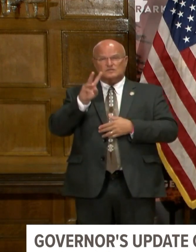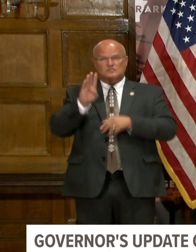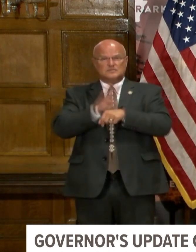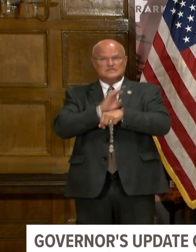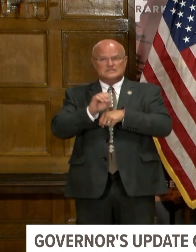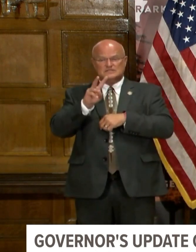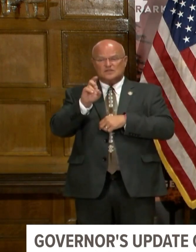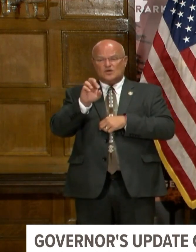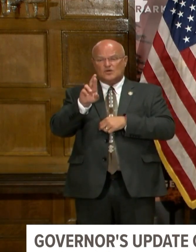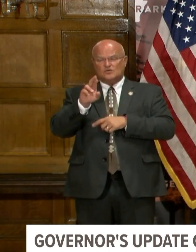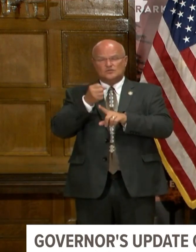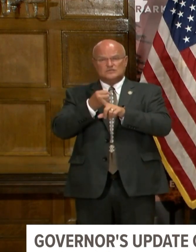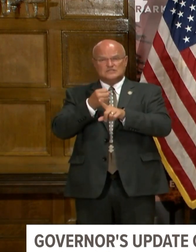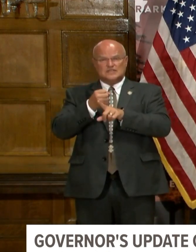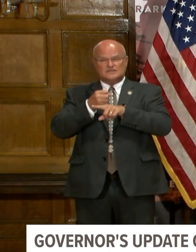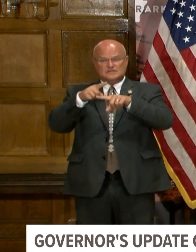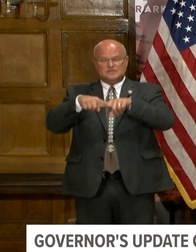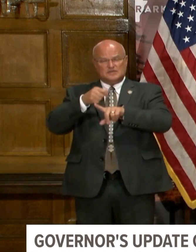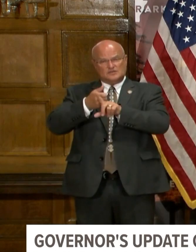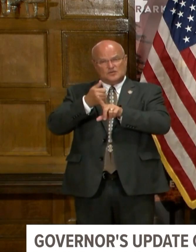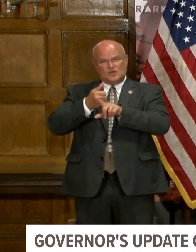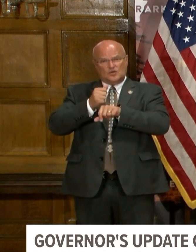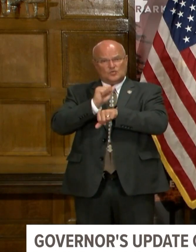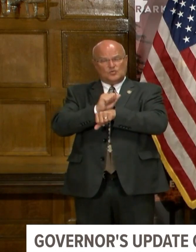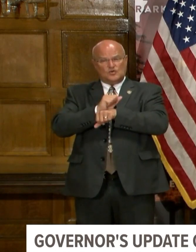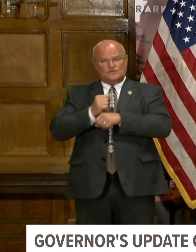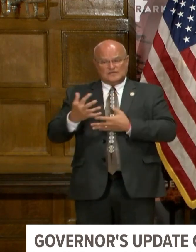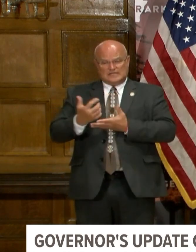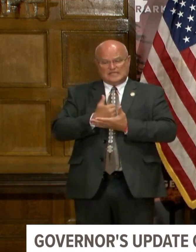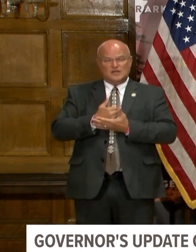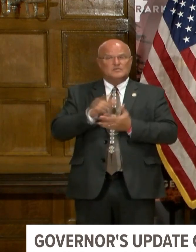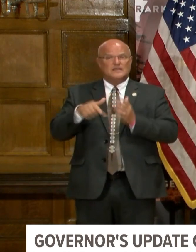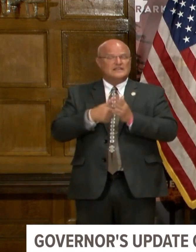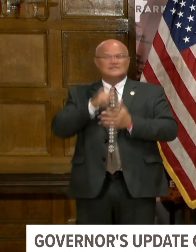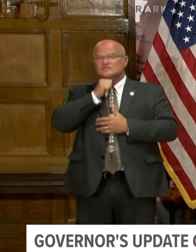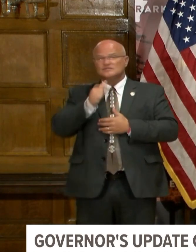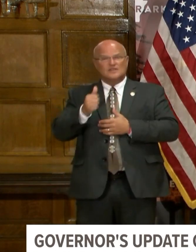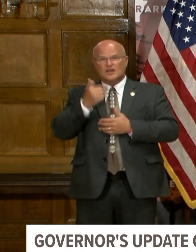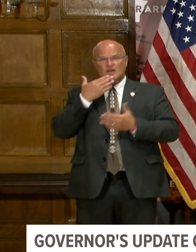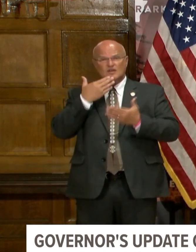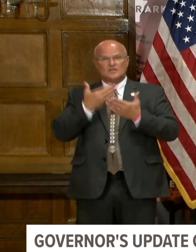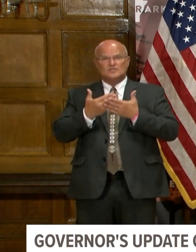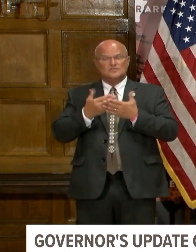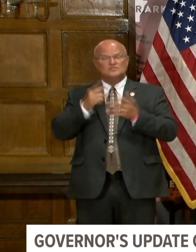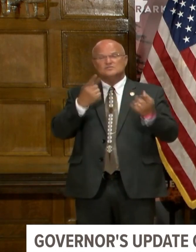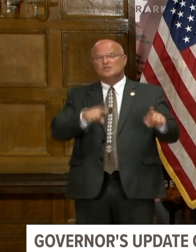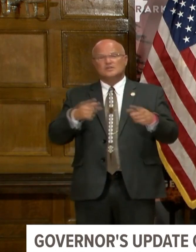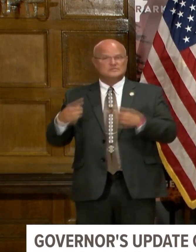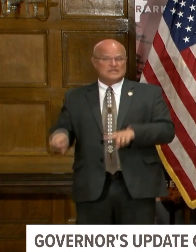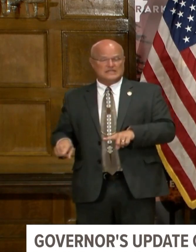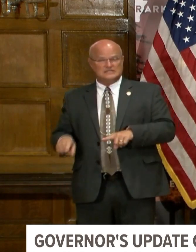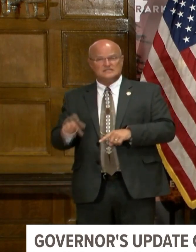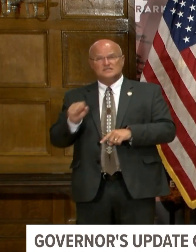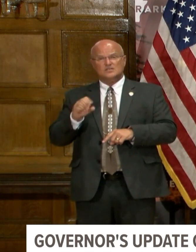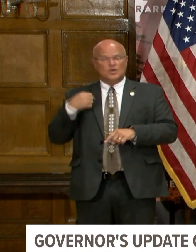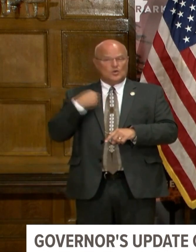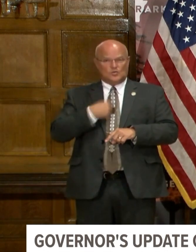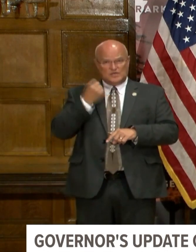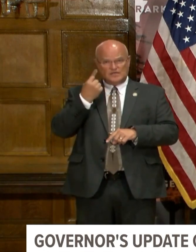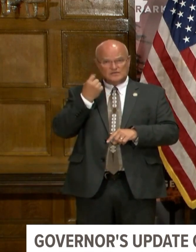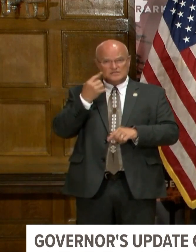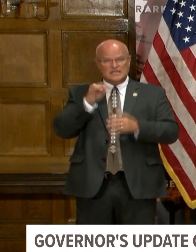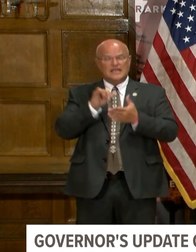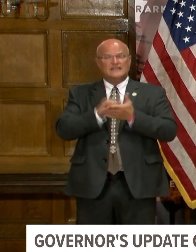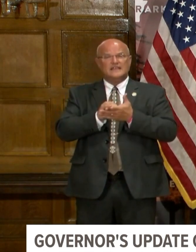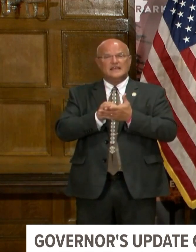entrepreneur, you depend upon your own labor for your own income. These are not good good circumstances. And so we understand